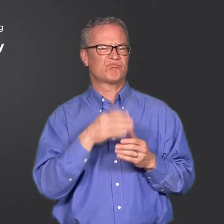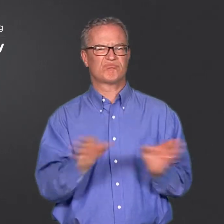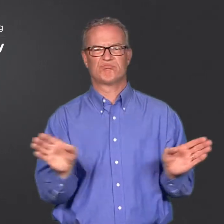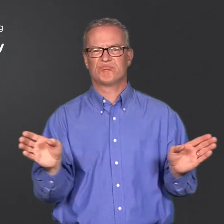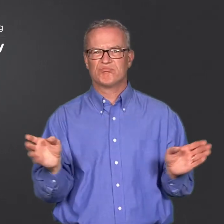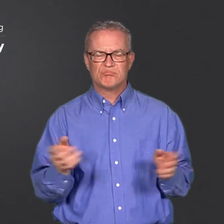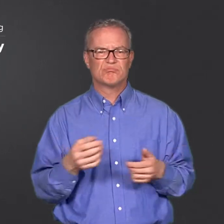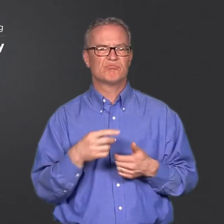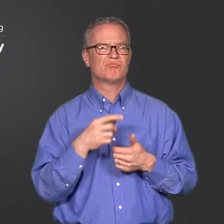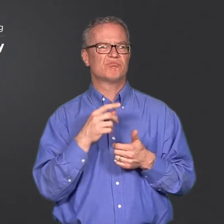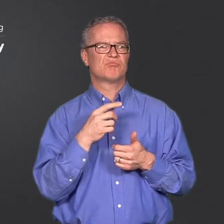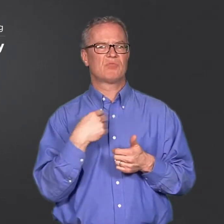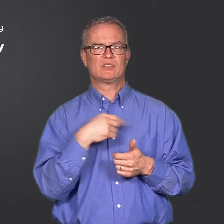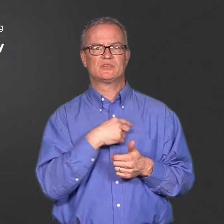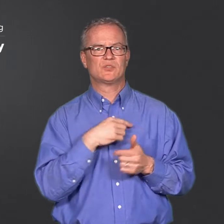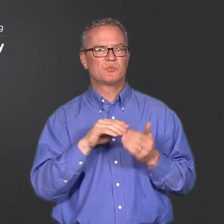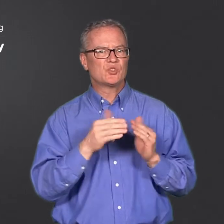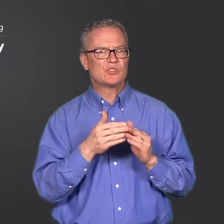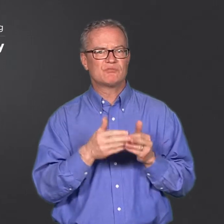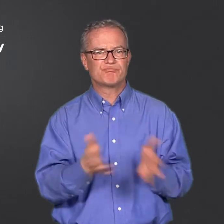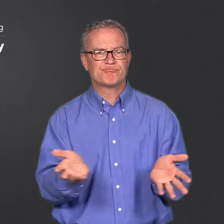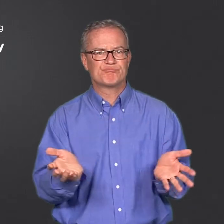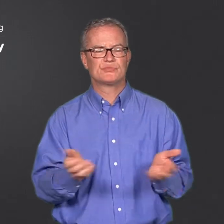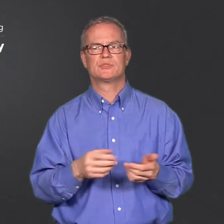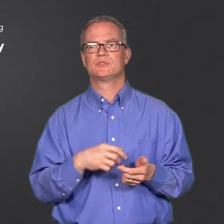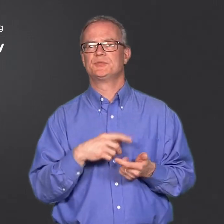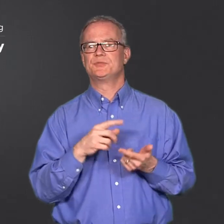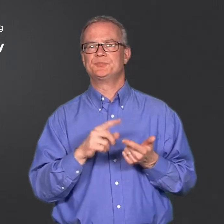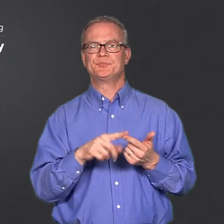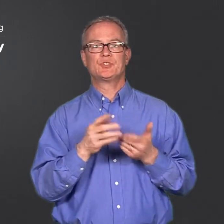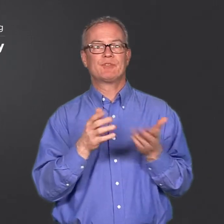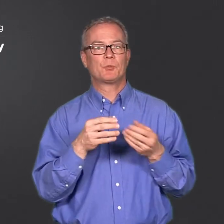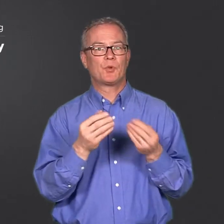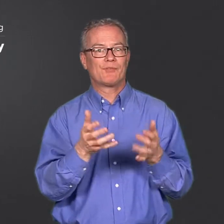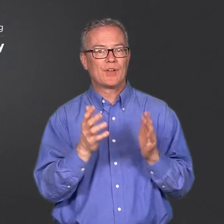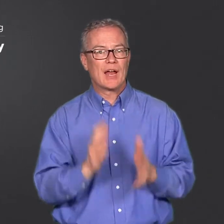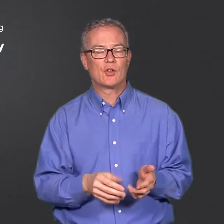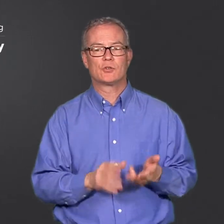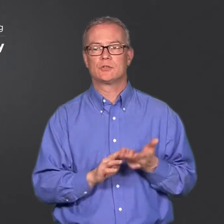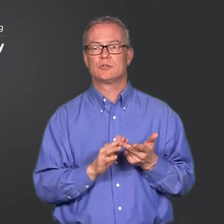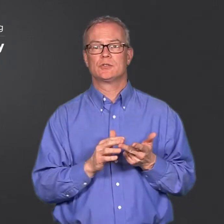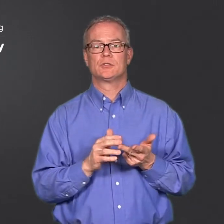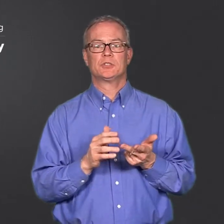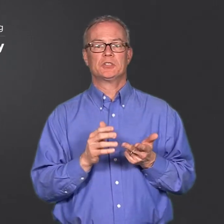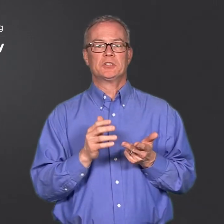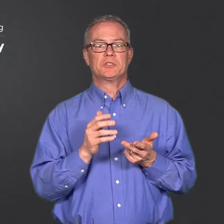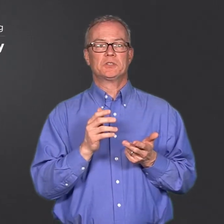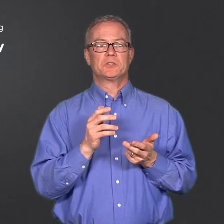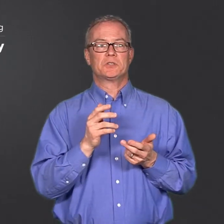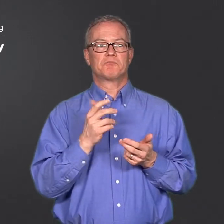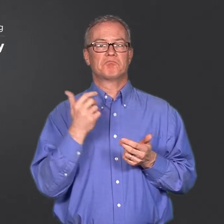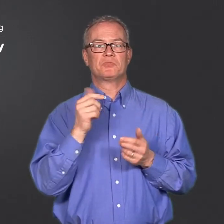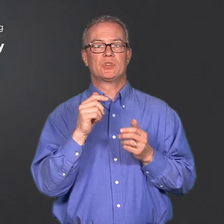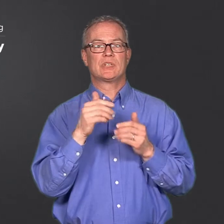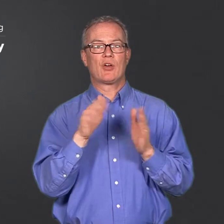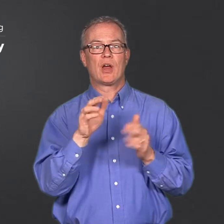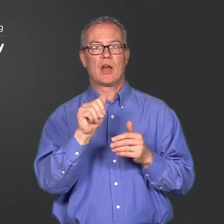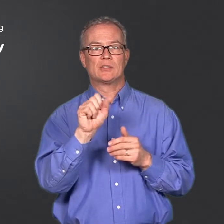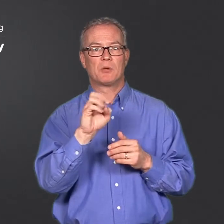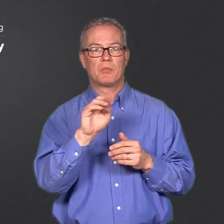And the information is shared with the general population, with our own community, with service providers,